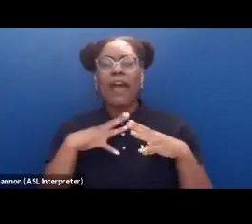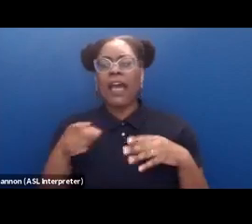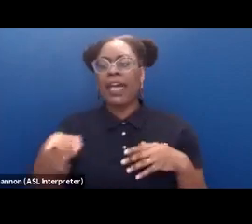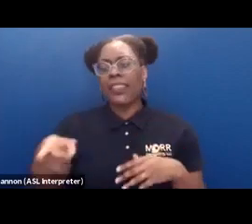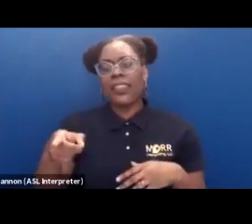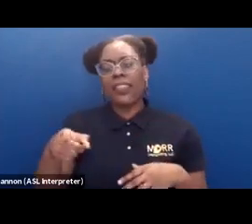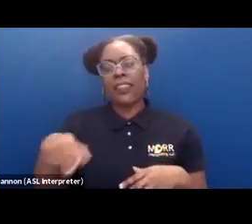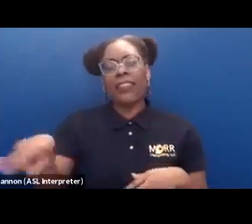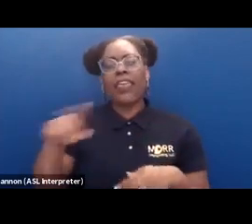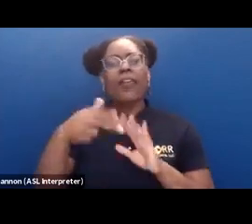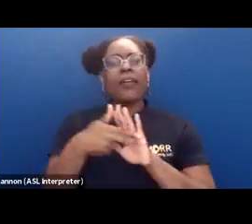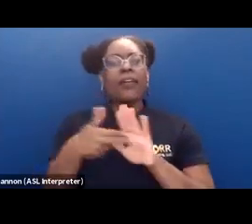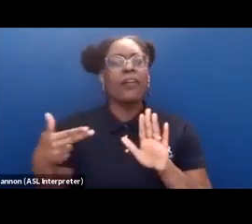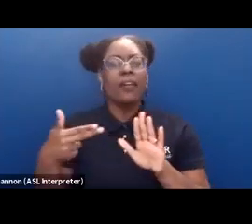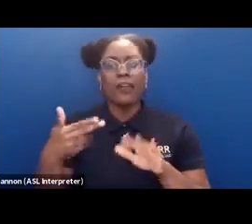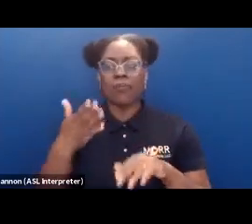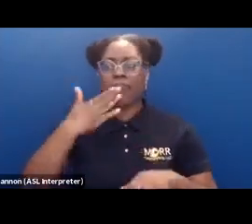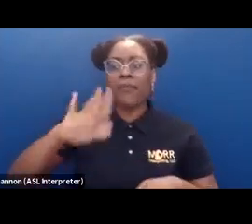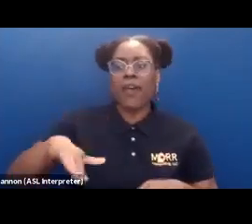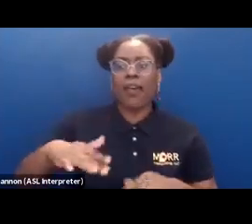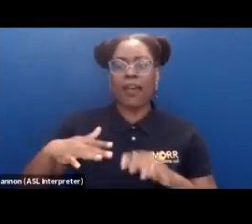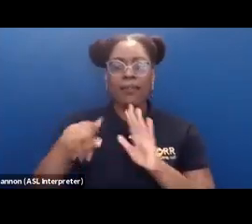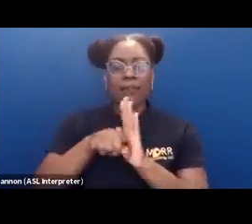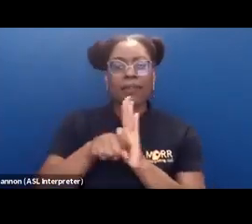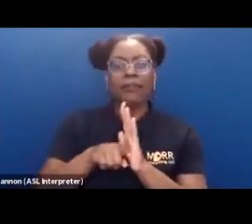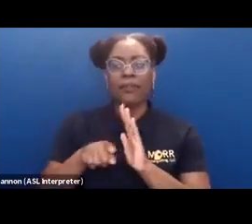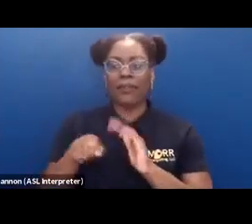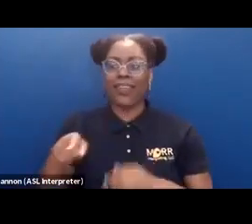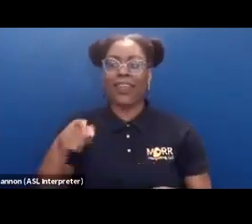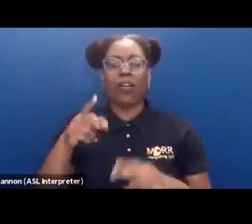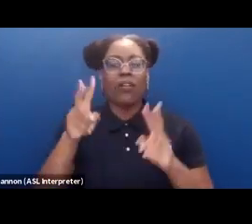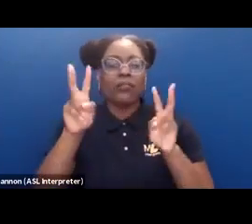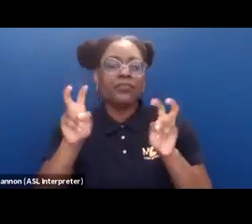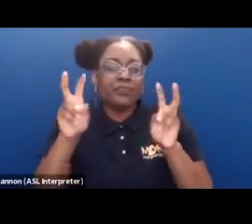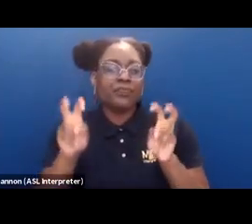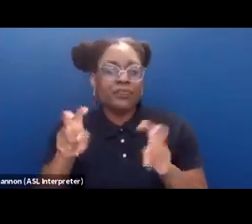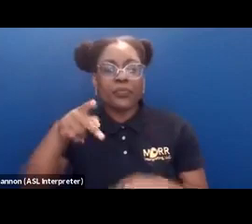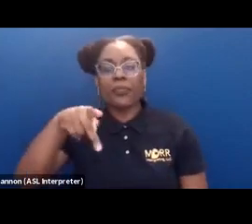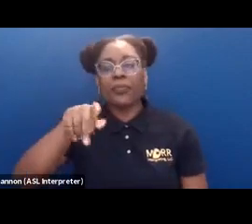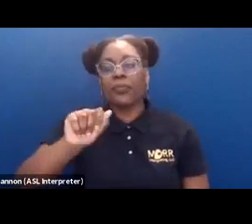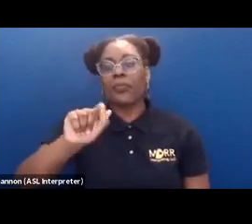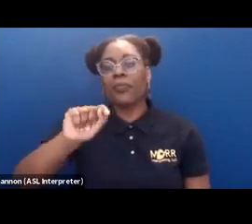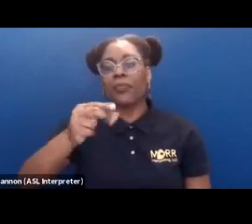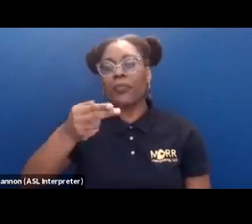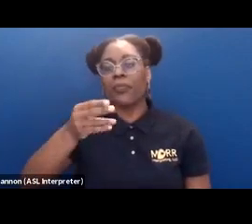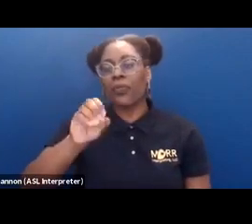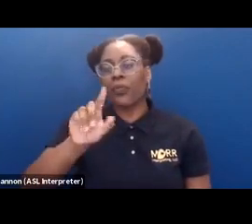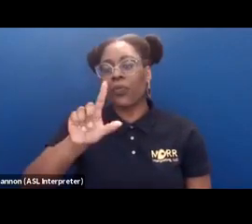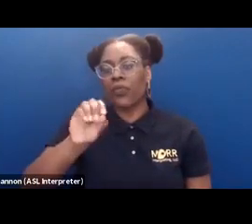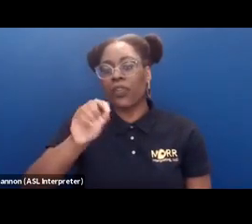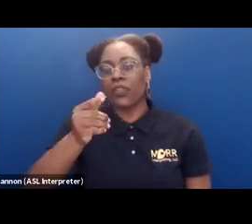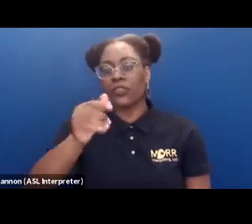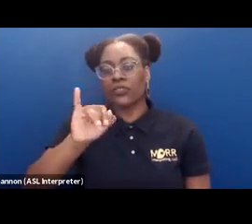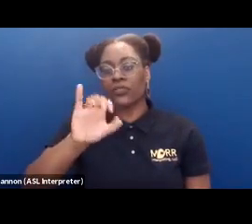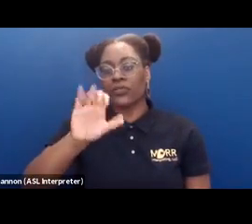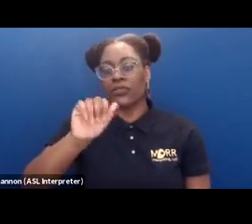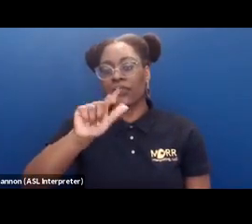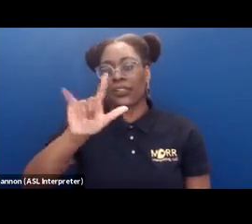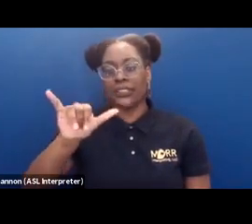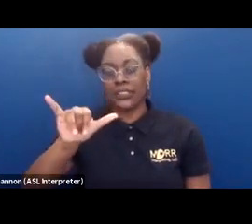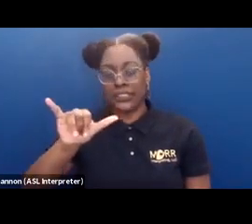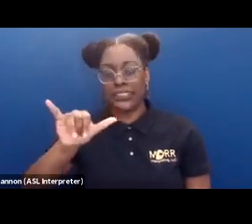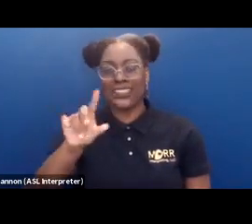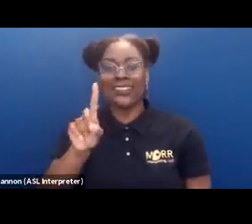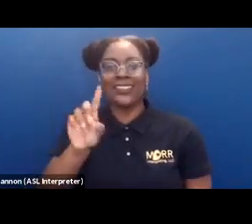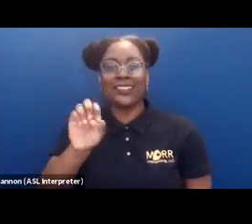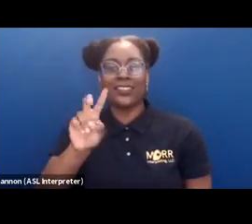these children are pathologically deviant, and I'm putting that in quotes. And I'm describing